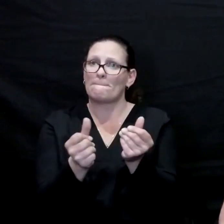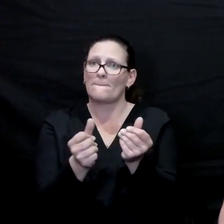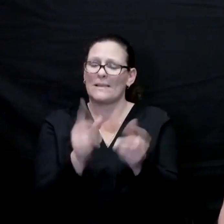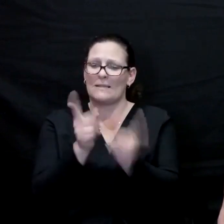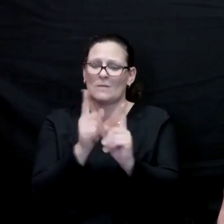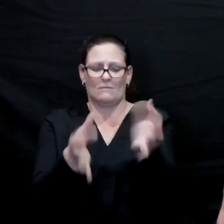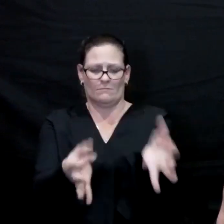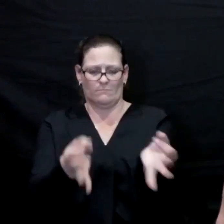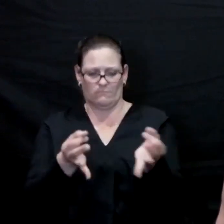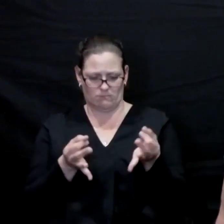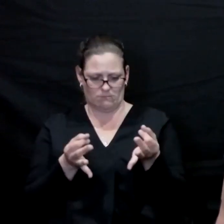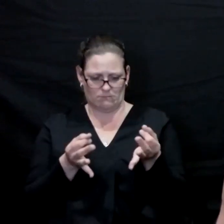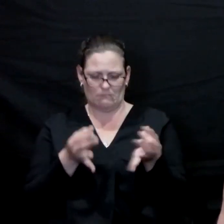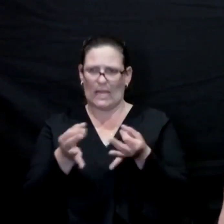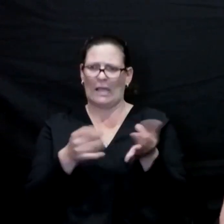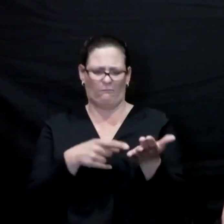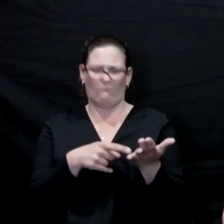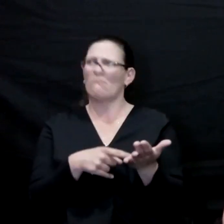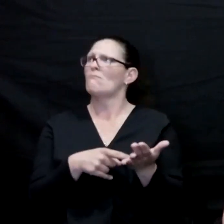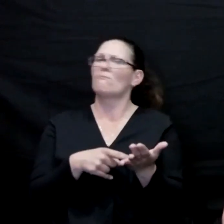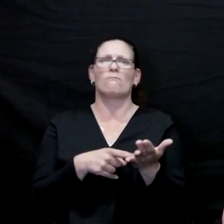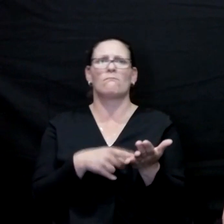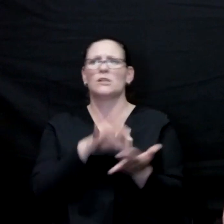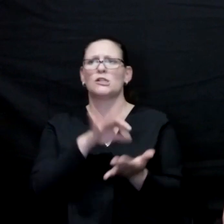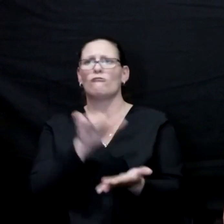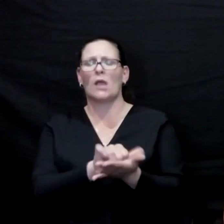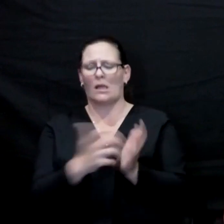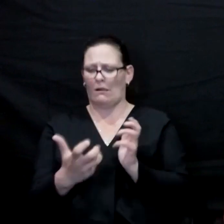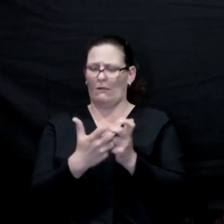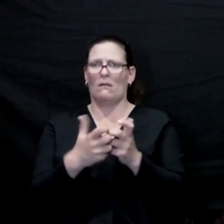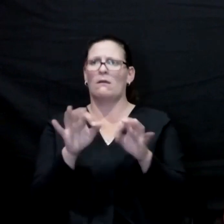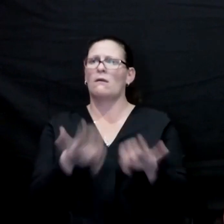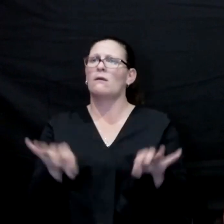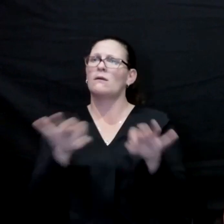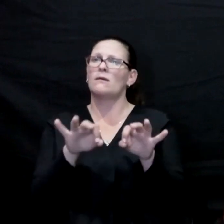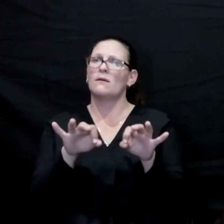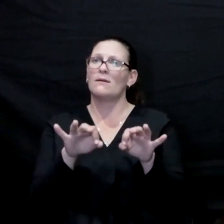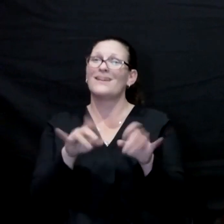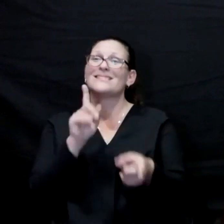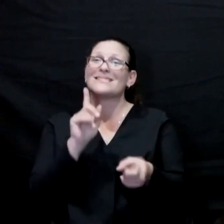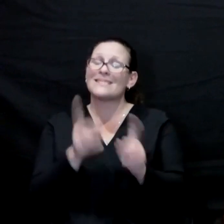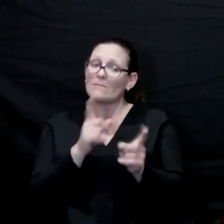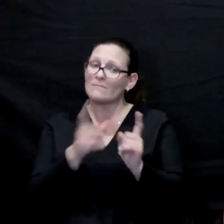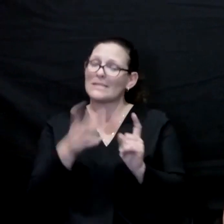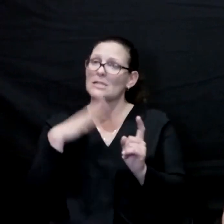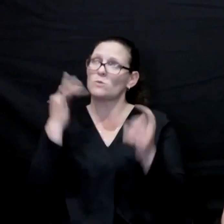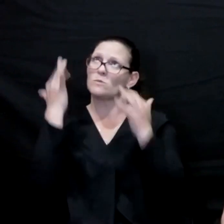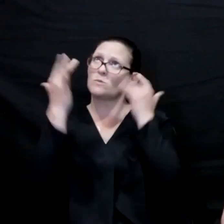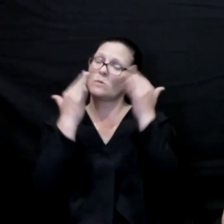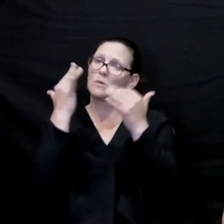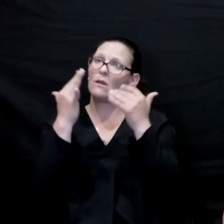the miscommunication. And sometimes that person might not have the support of a